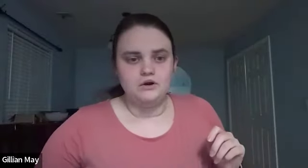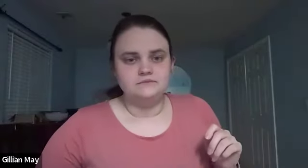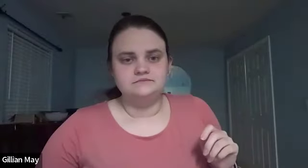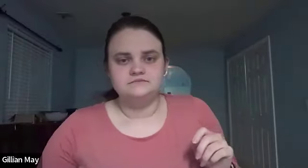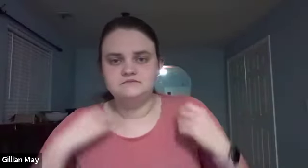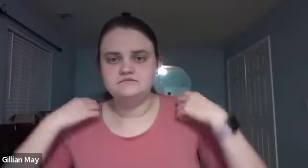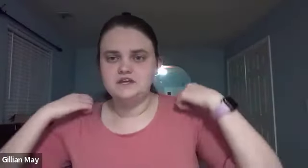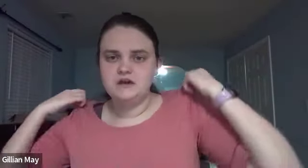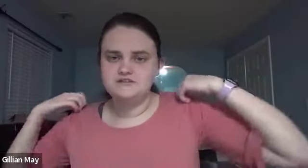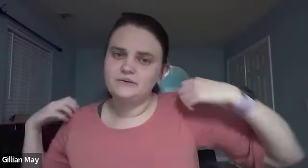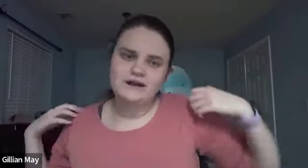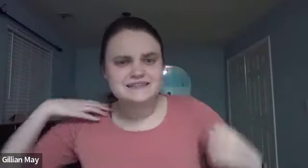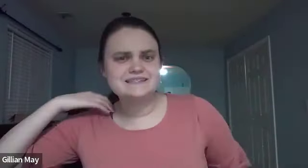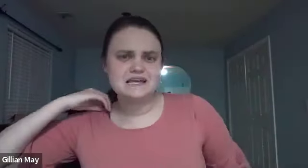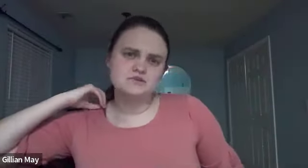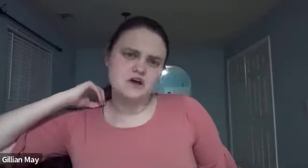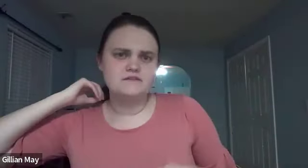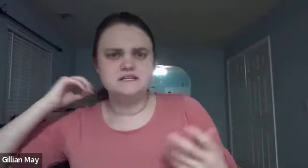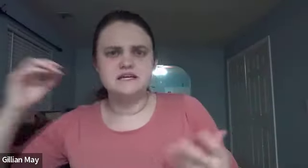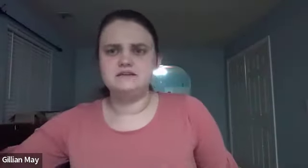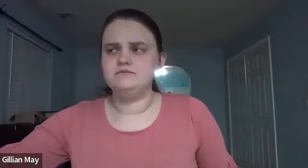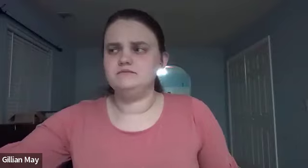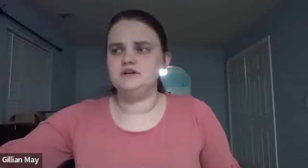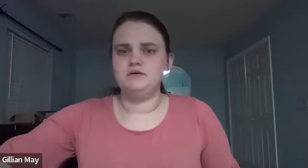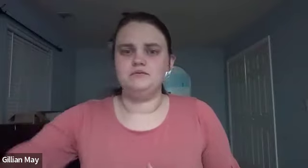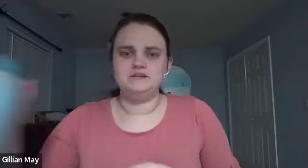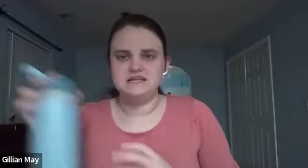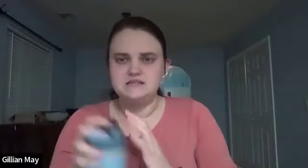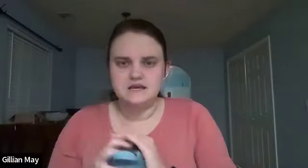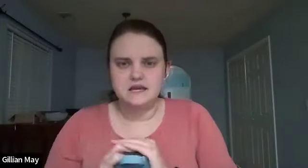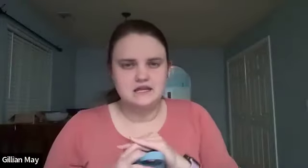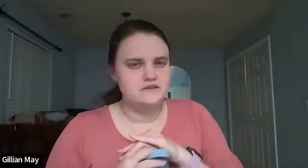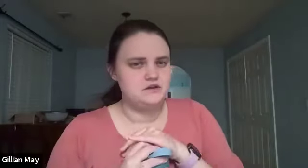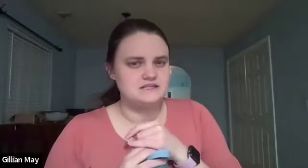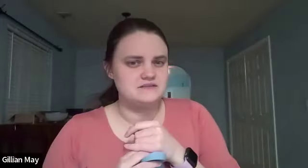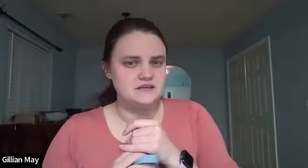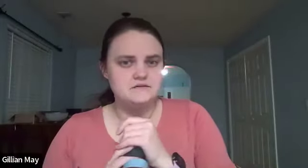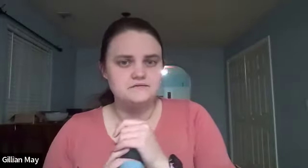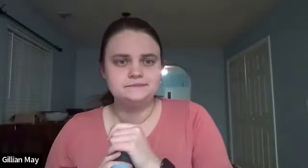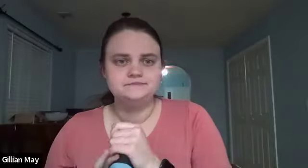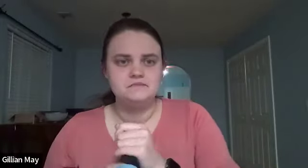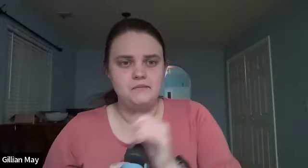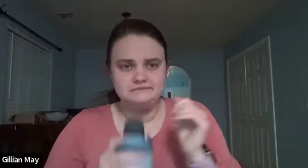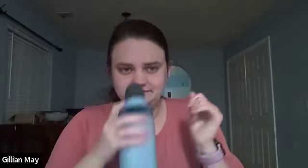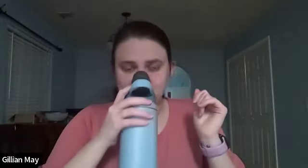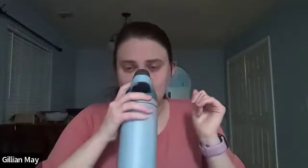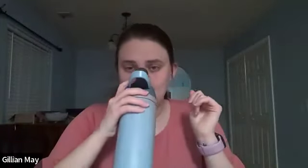Or that you guys are like, well, I see these animals often, you know, what's that sign? Any that you guys can think of?